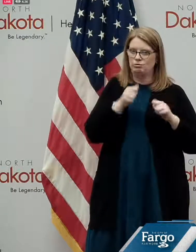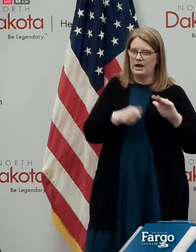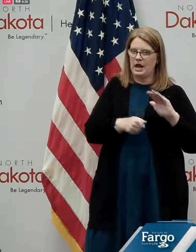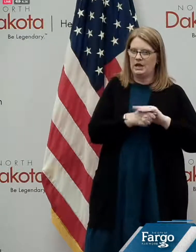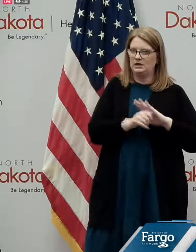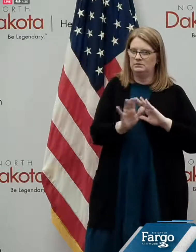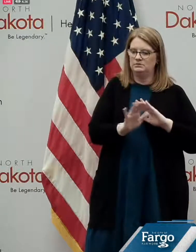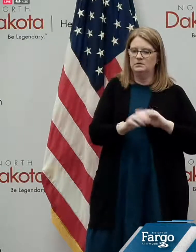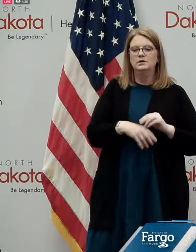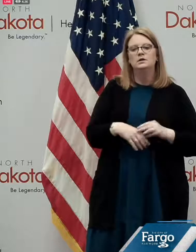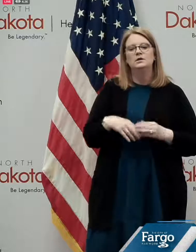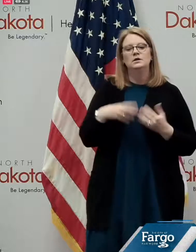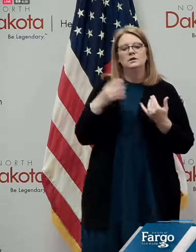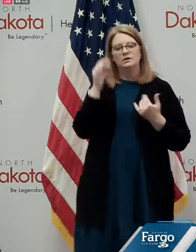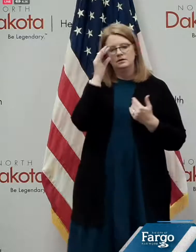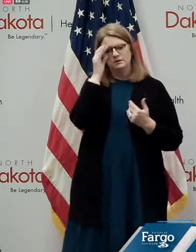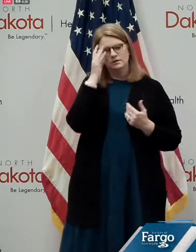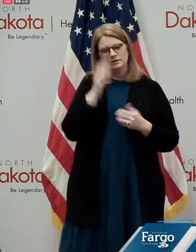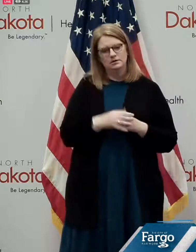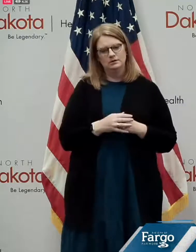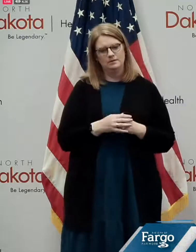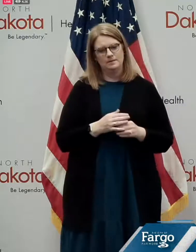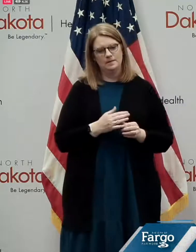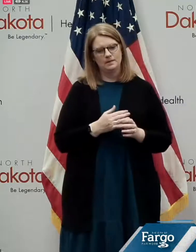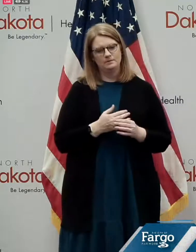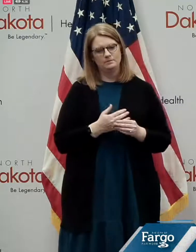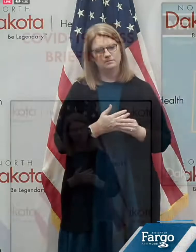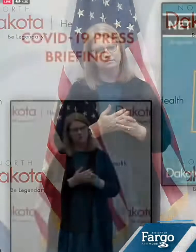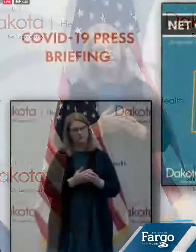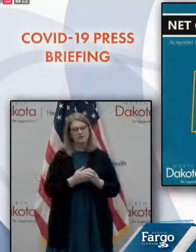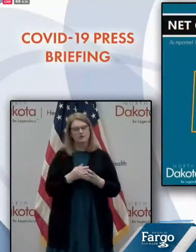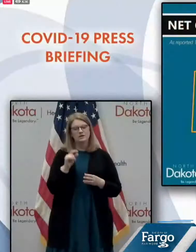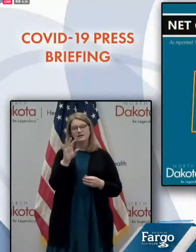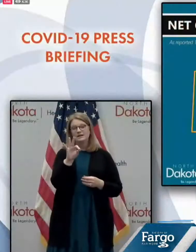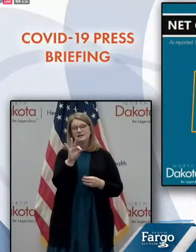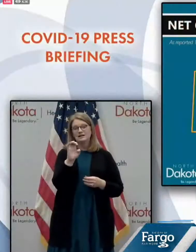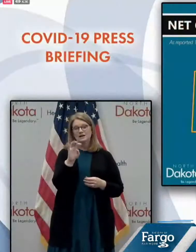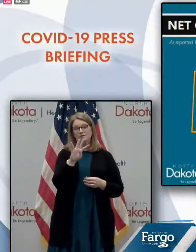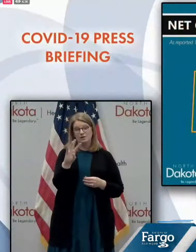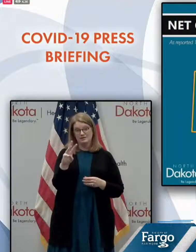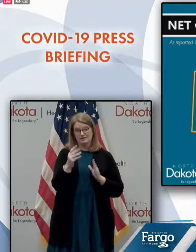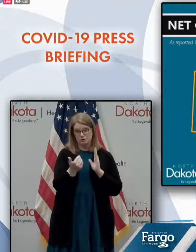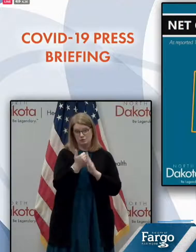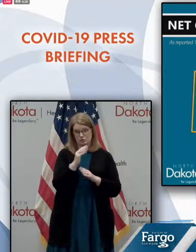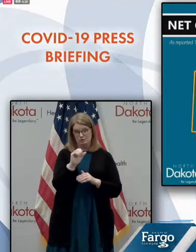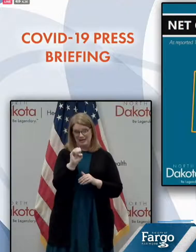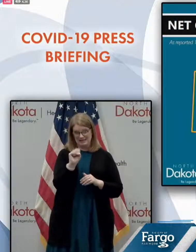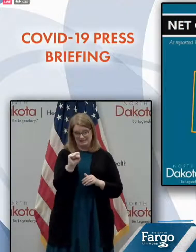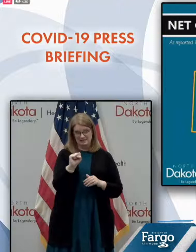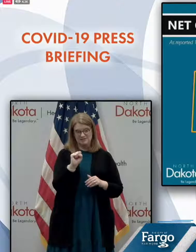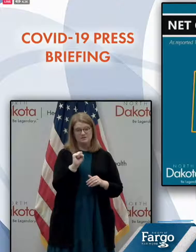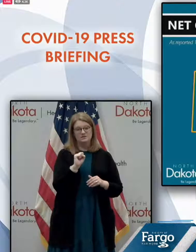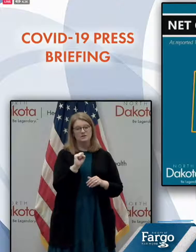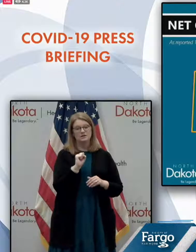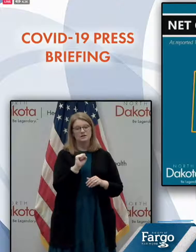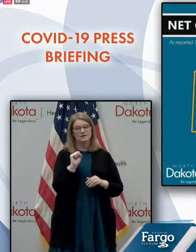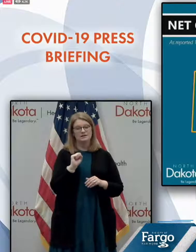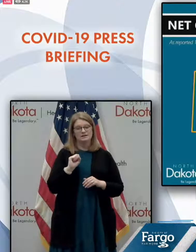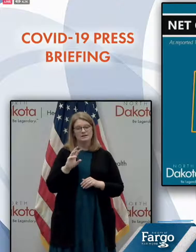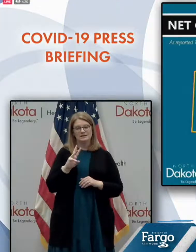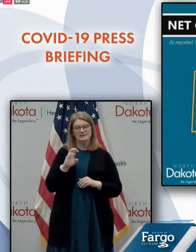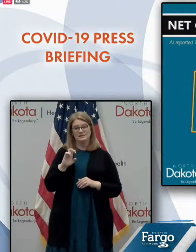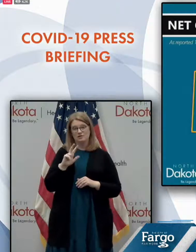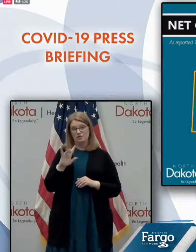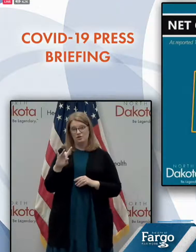net case breakdown, we did have the 946 new cases, as I described, and 638